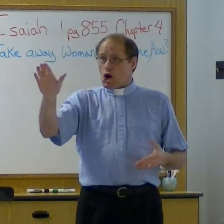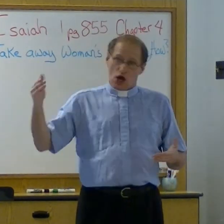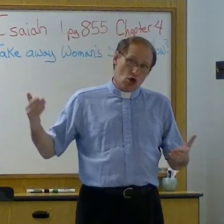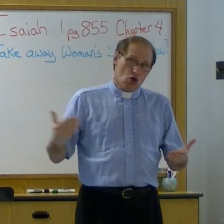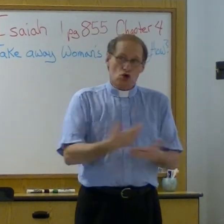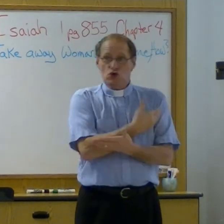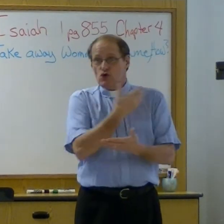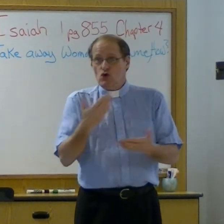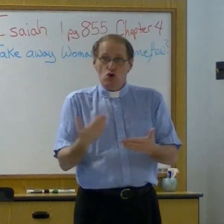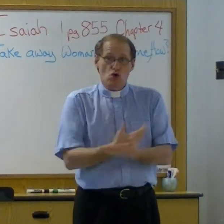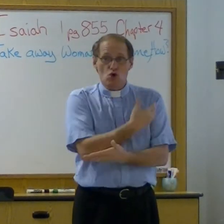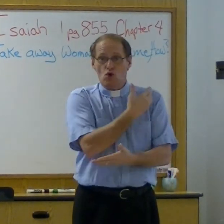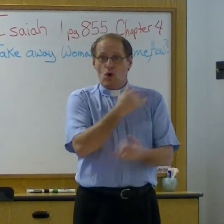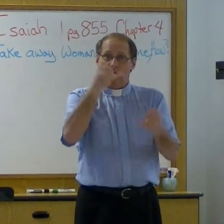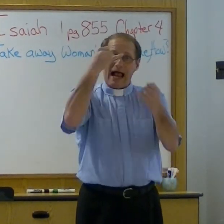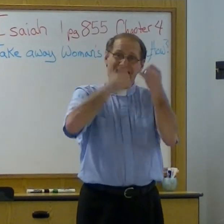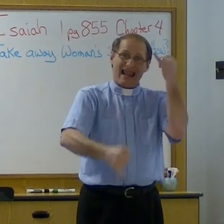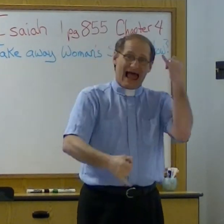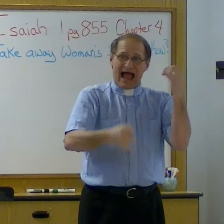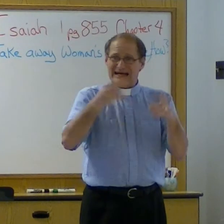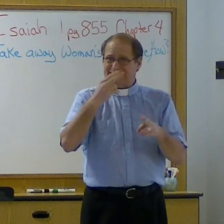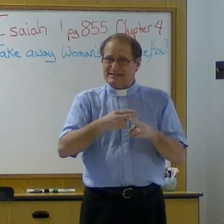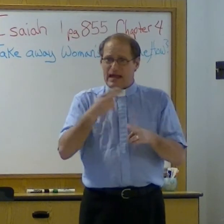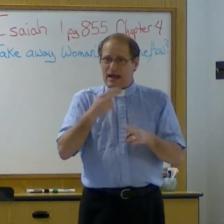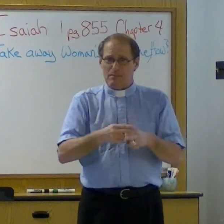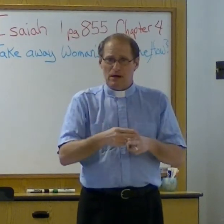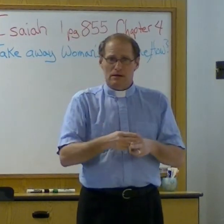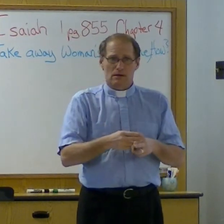Your new last name.